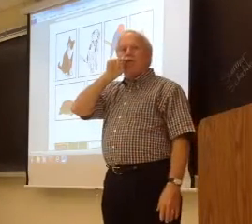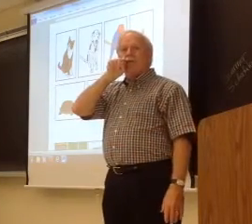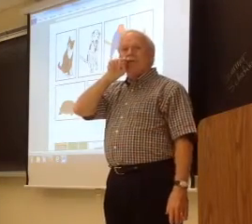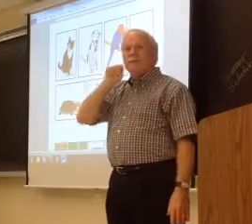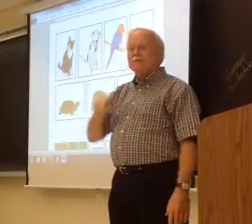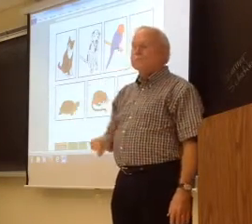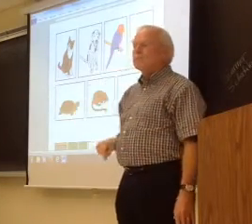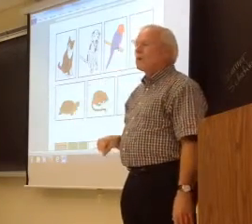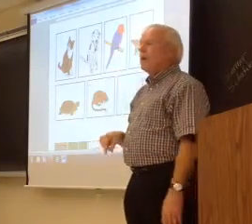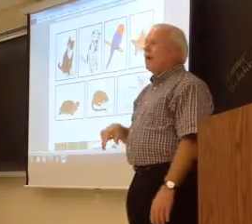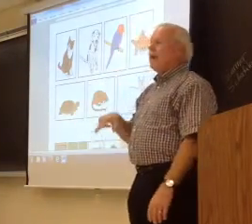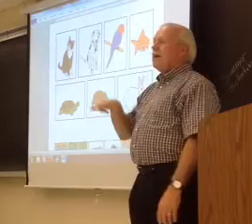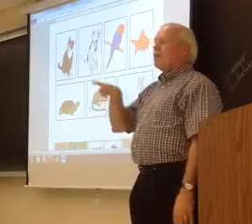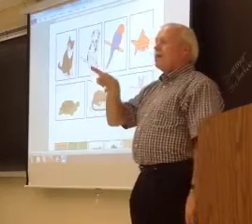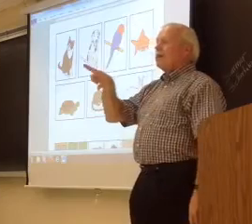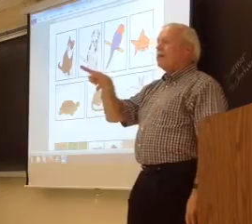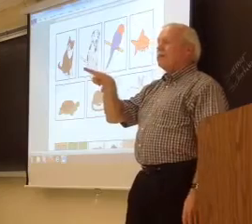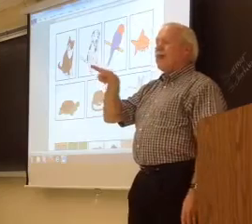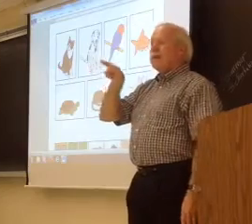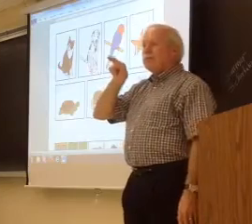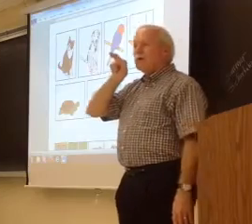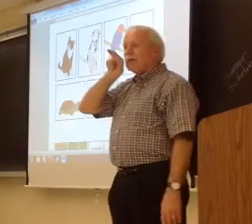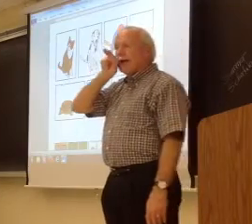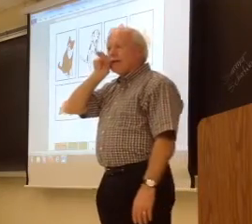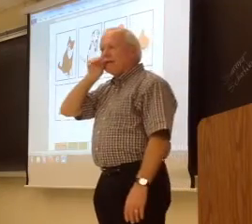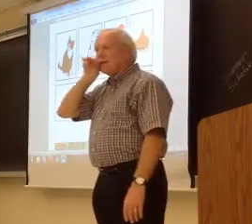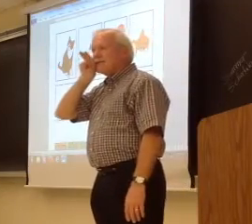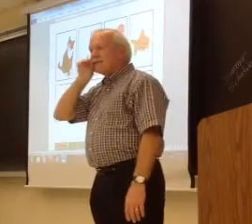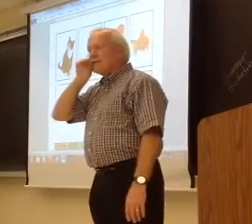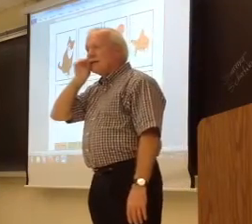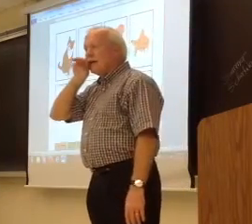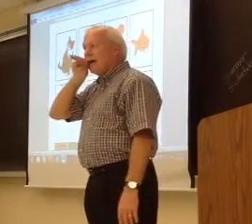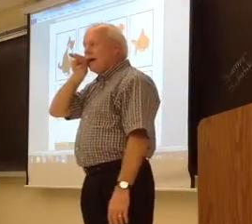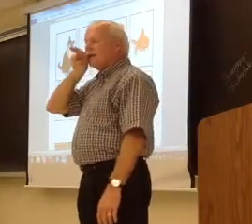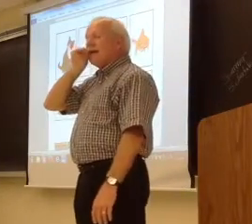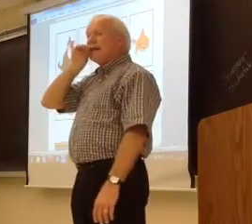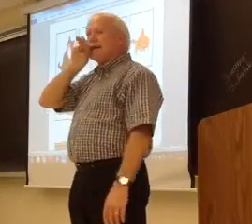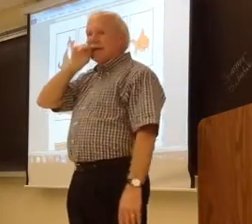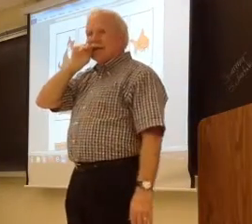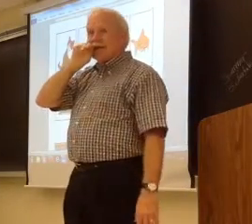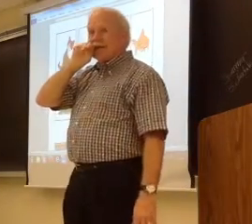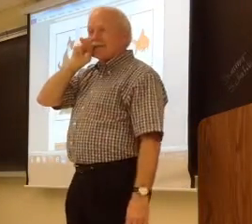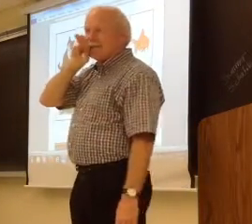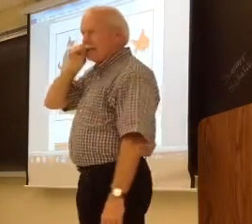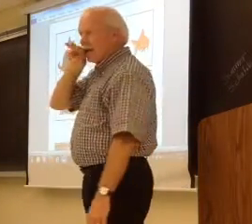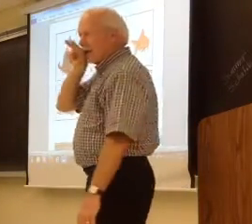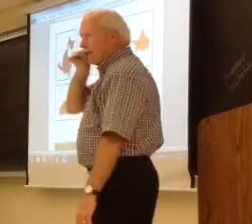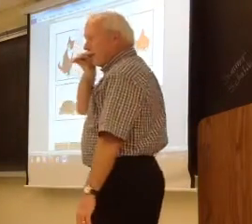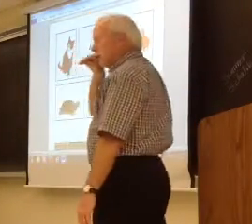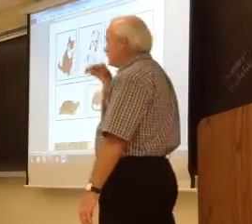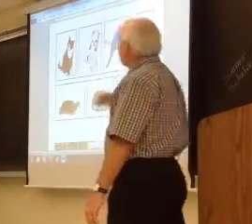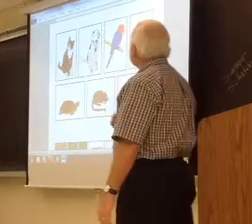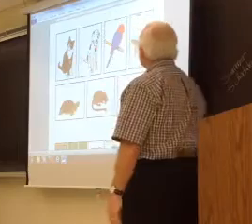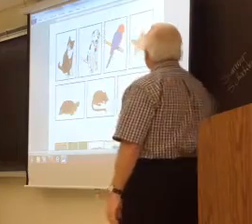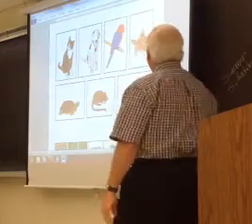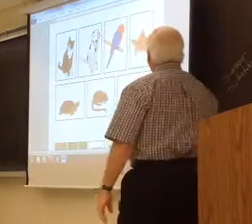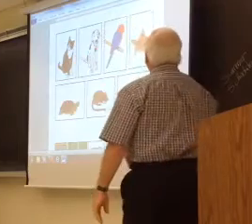birds. If I make it a flat bill like this, duck. That's a duck. Is there